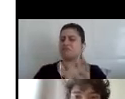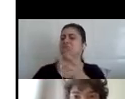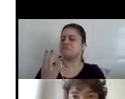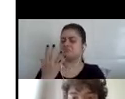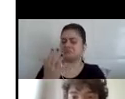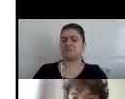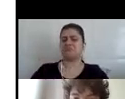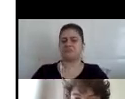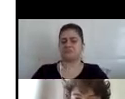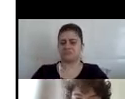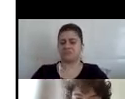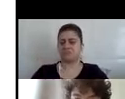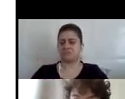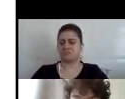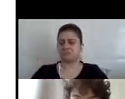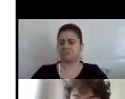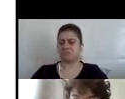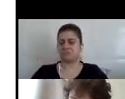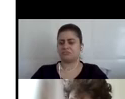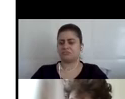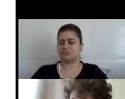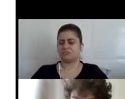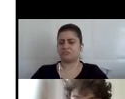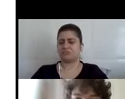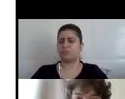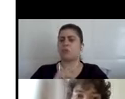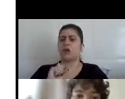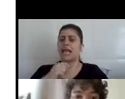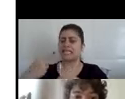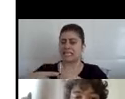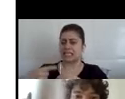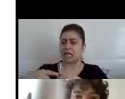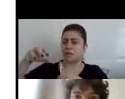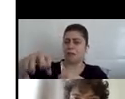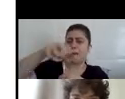in which food was produced. So